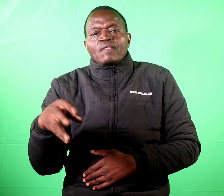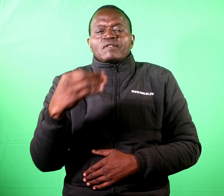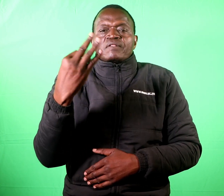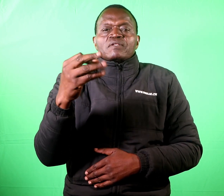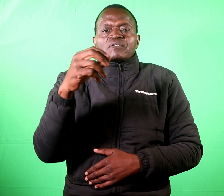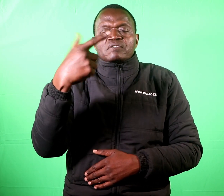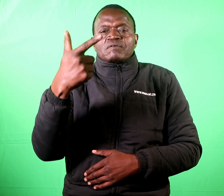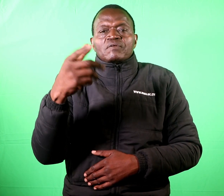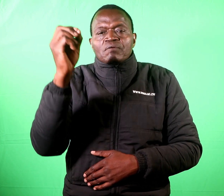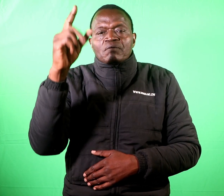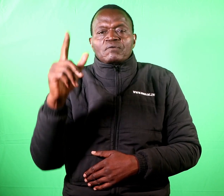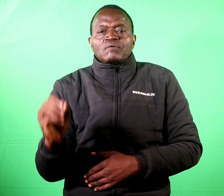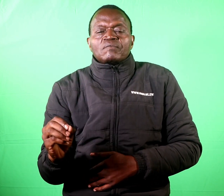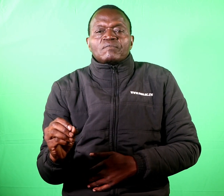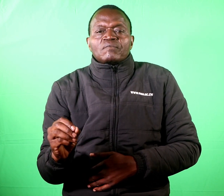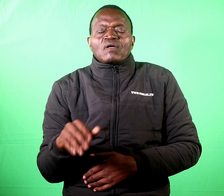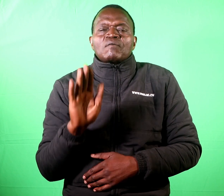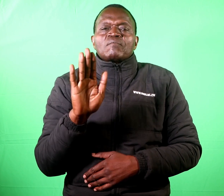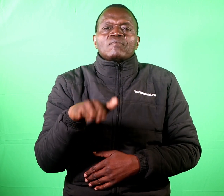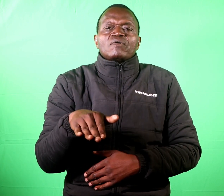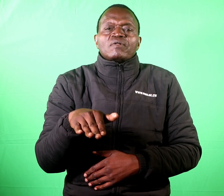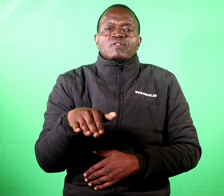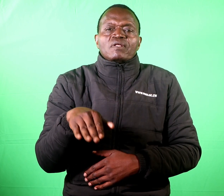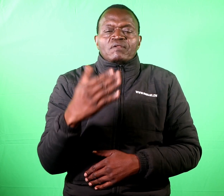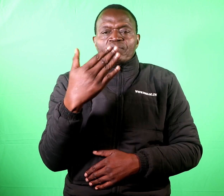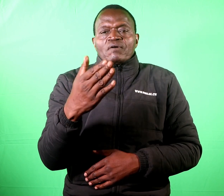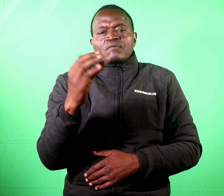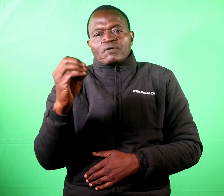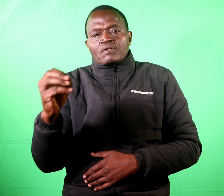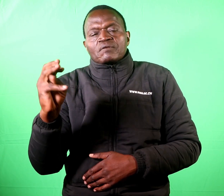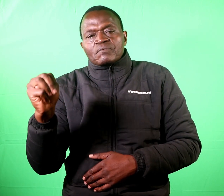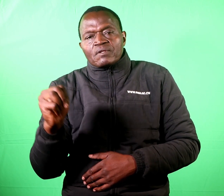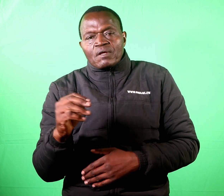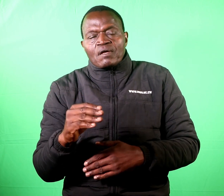37%, more than 500 meters but less than 1 kilometer,